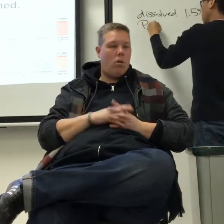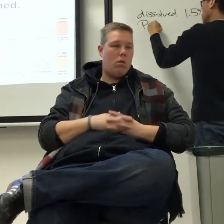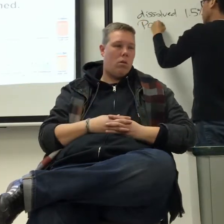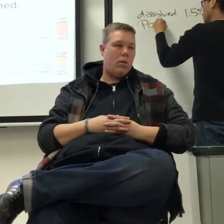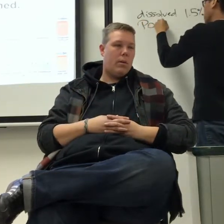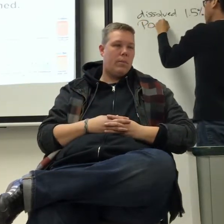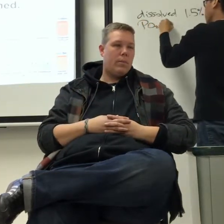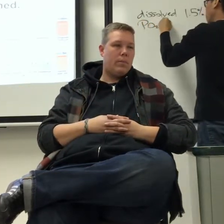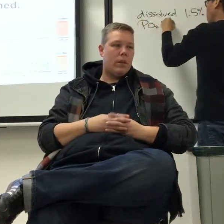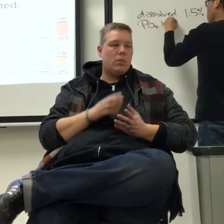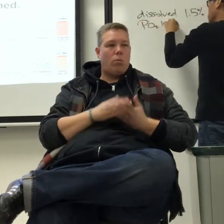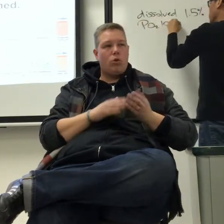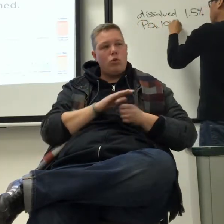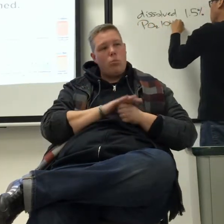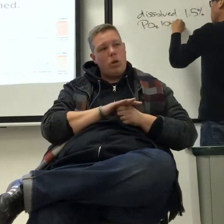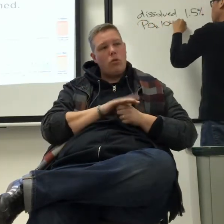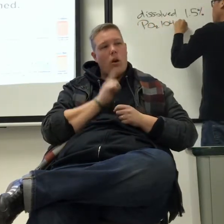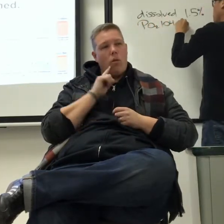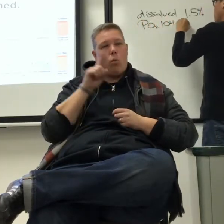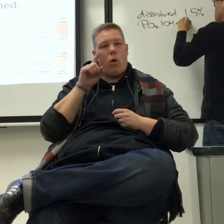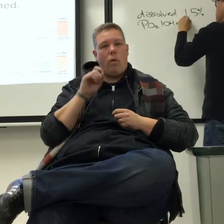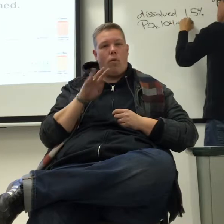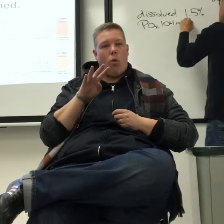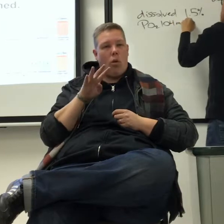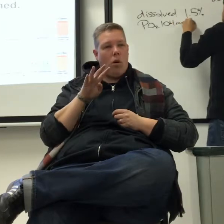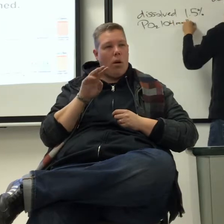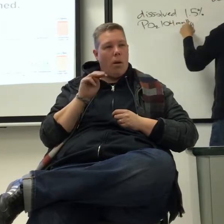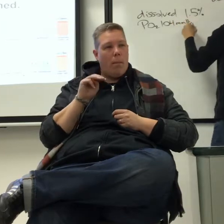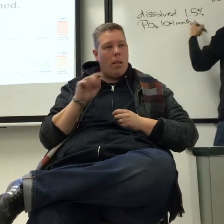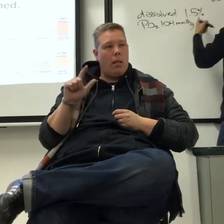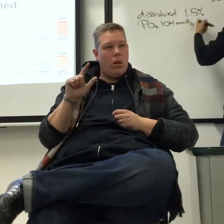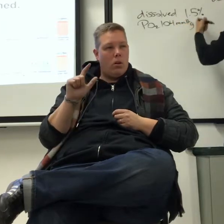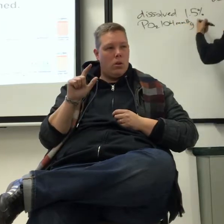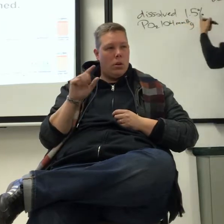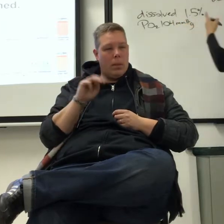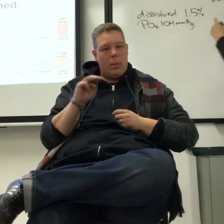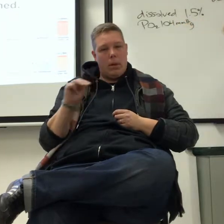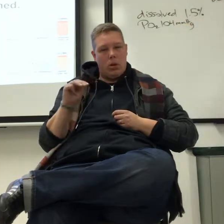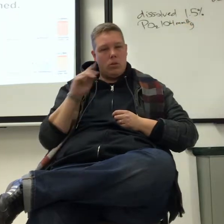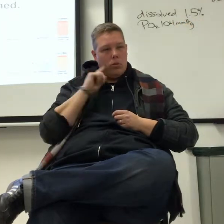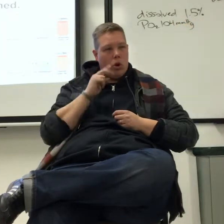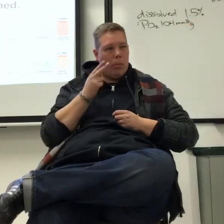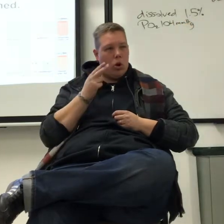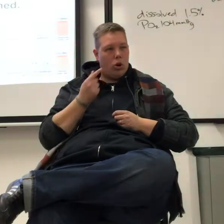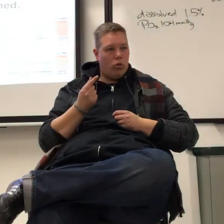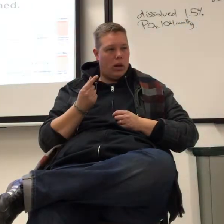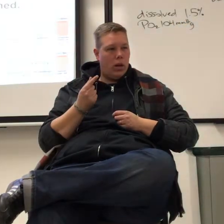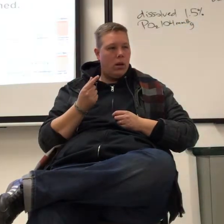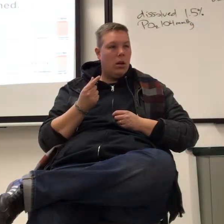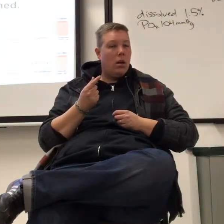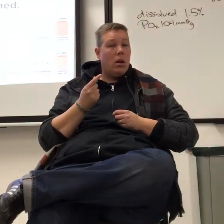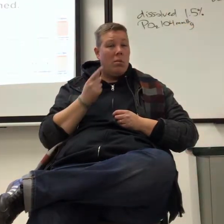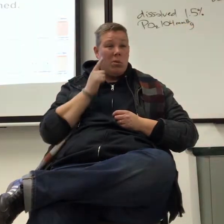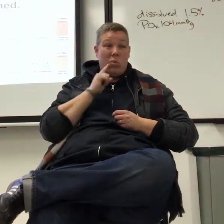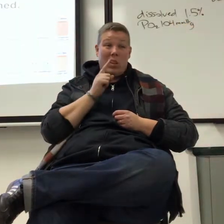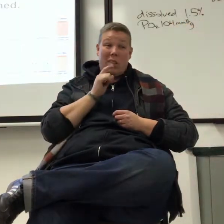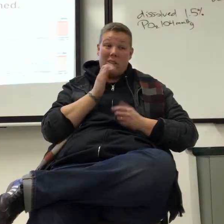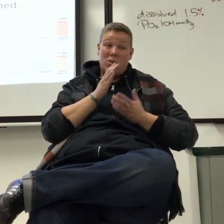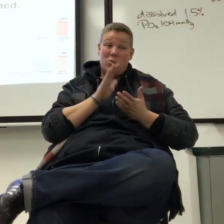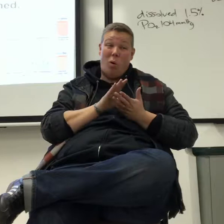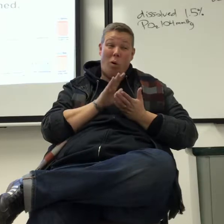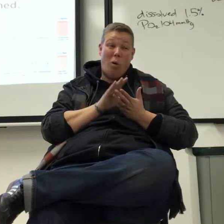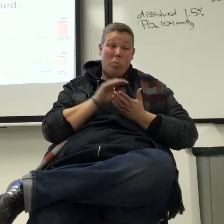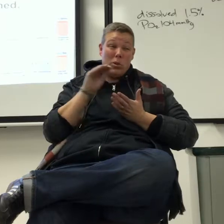Our partial pressure of 104 millimeters of mercury. It turns out it's actually a very small percentage of how blood